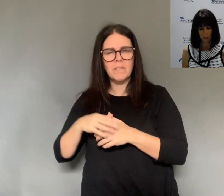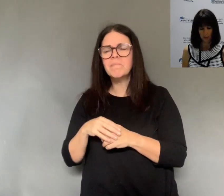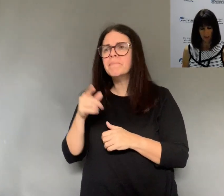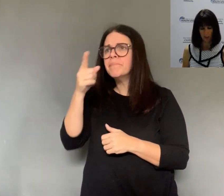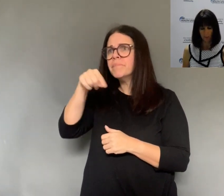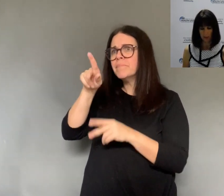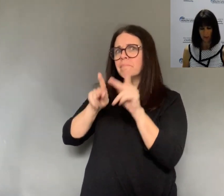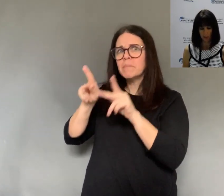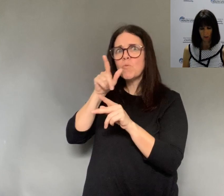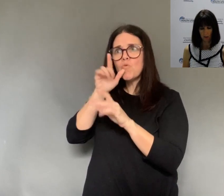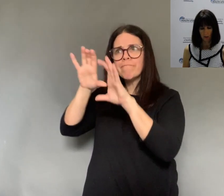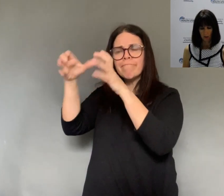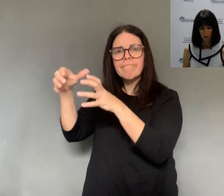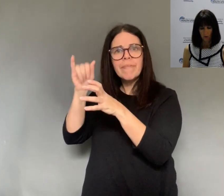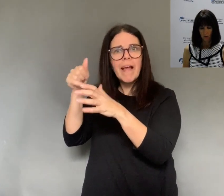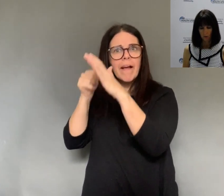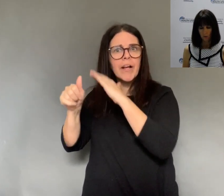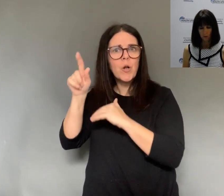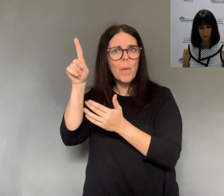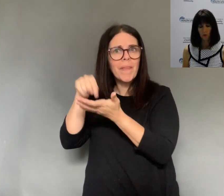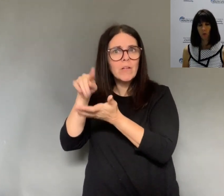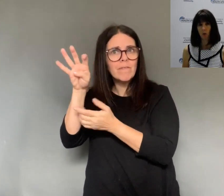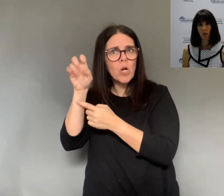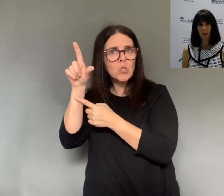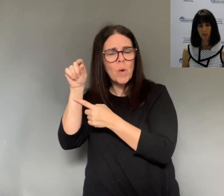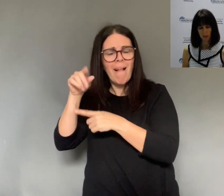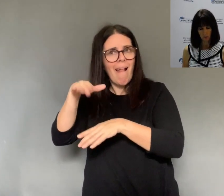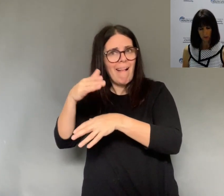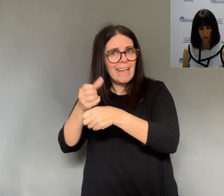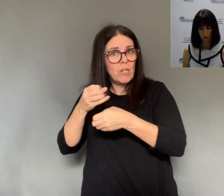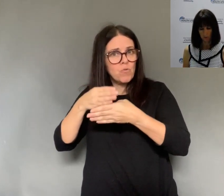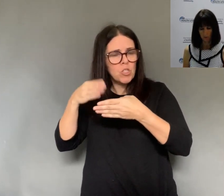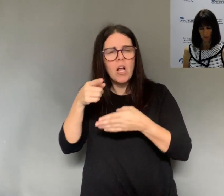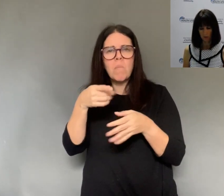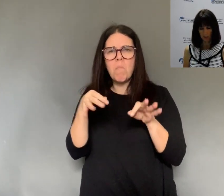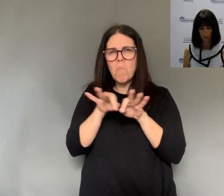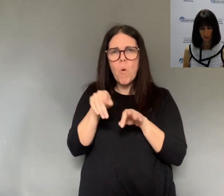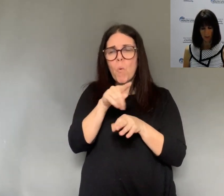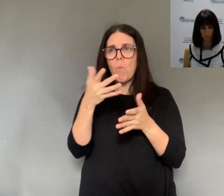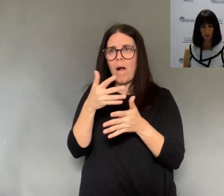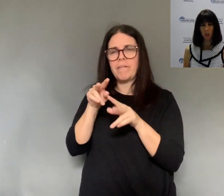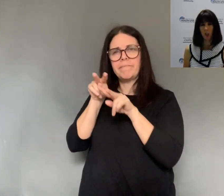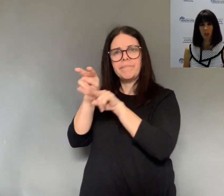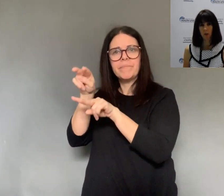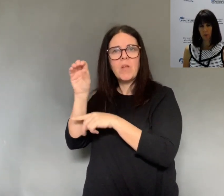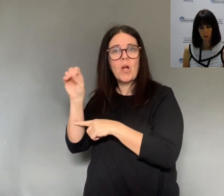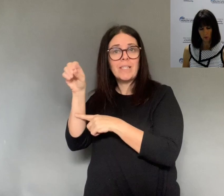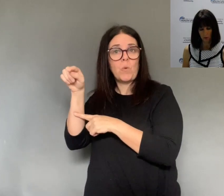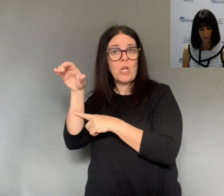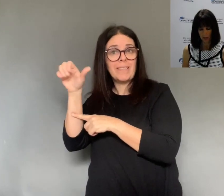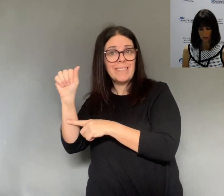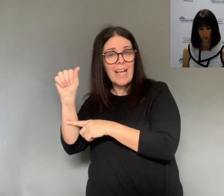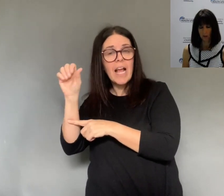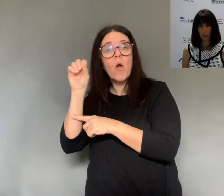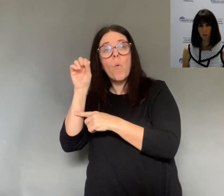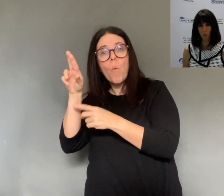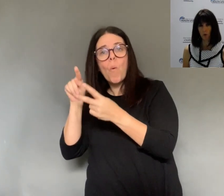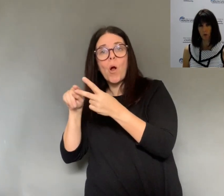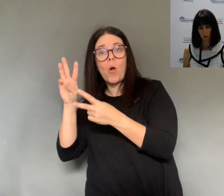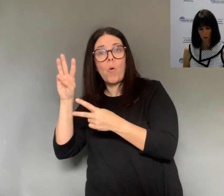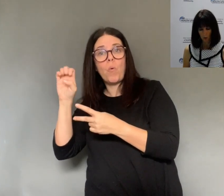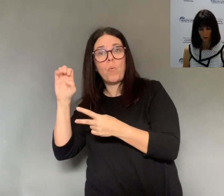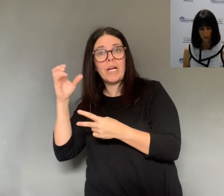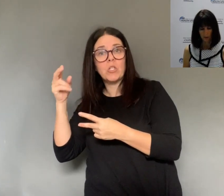1,420 tests that are pending. For those of you who are awaiting test results for COVID-19, please check the Ministry of Health's online